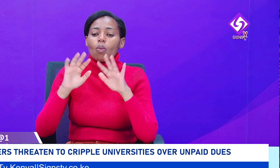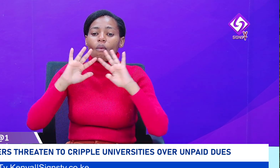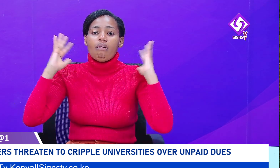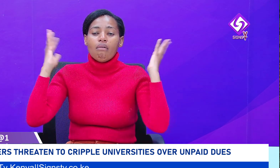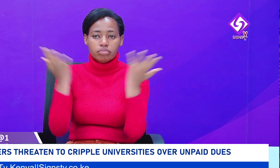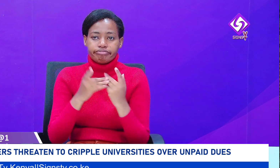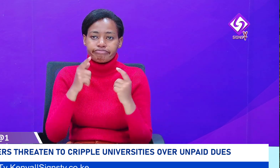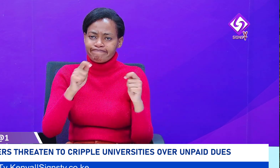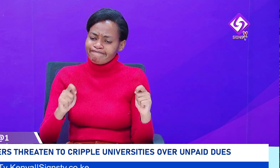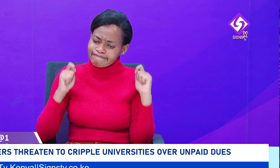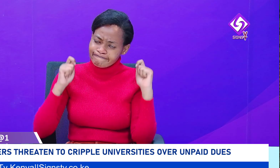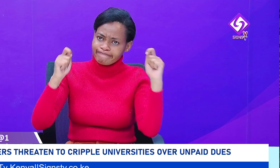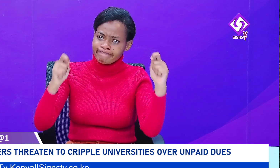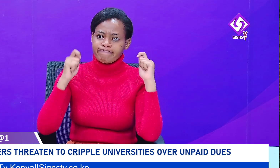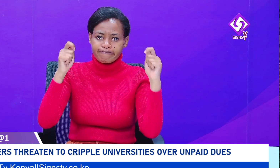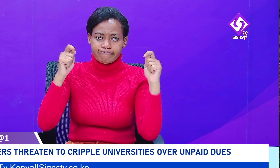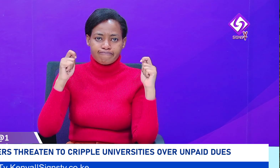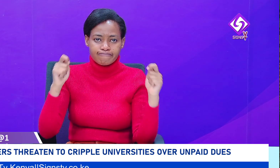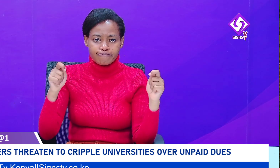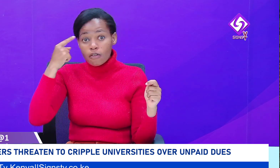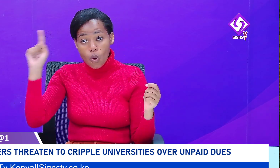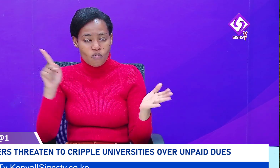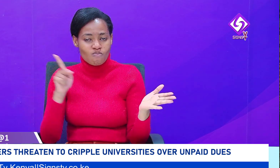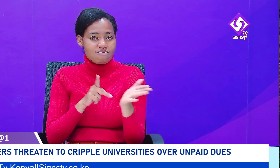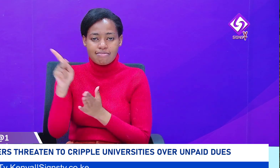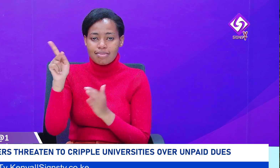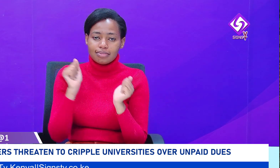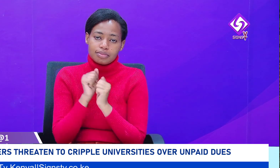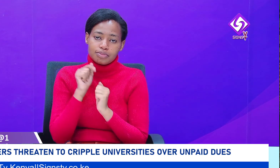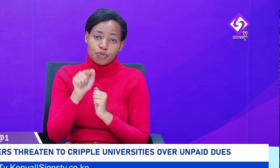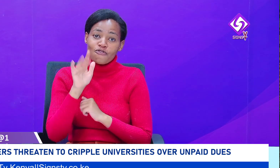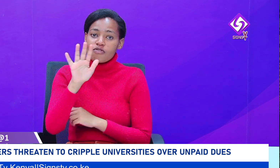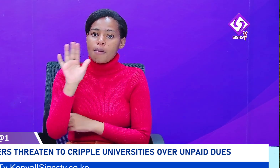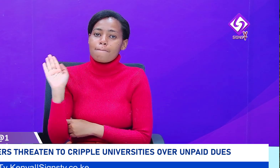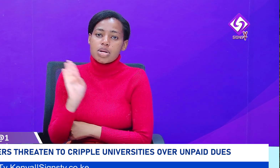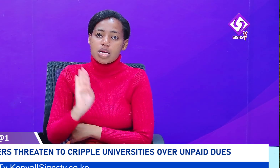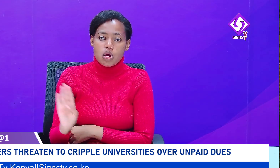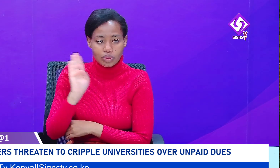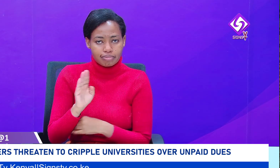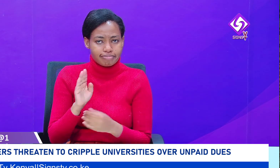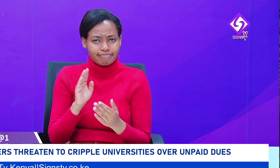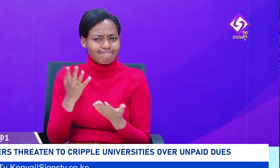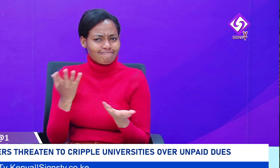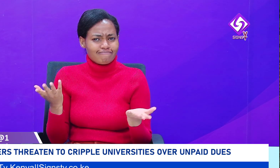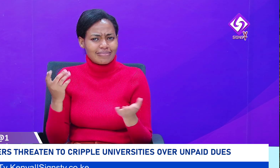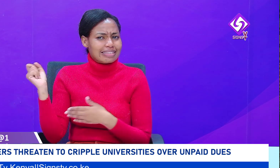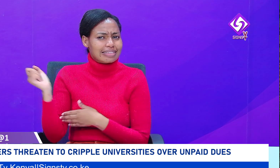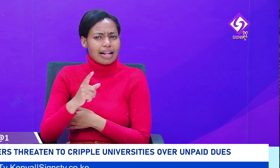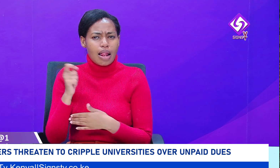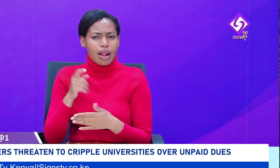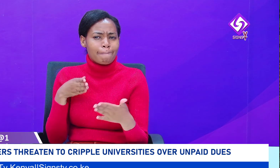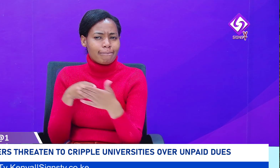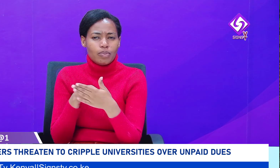paralyzed as lecturers threaten to go on a nationwide strike to demand the payment of